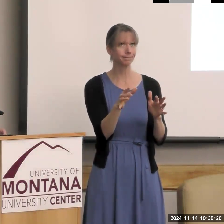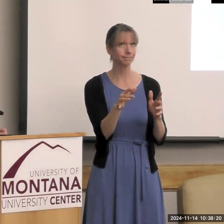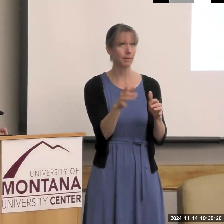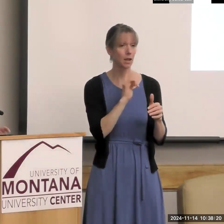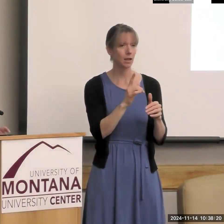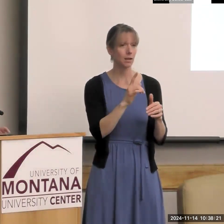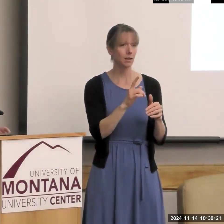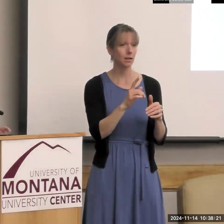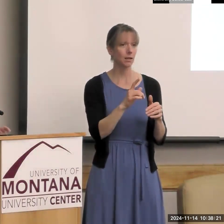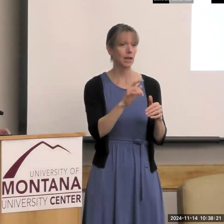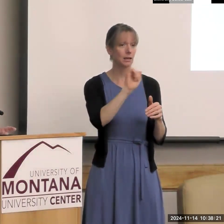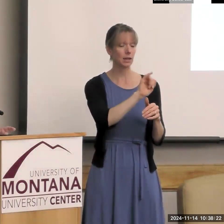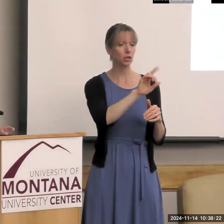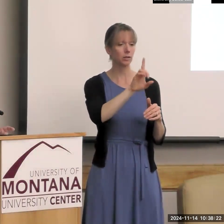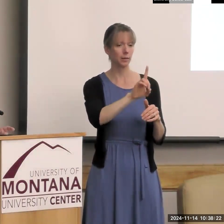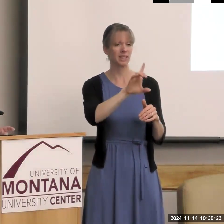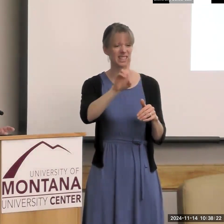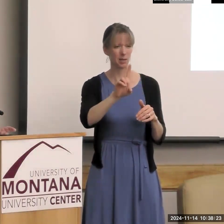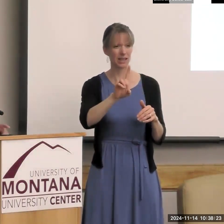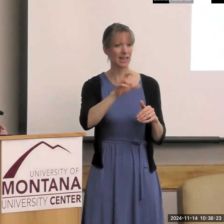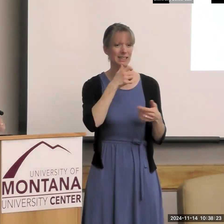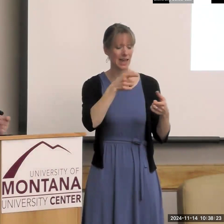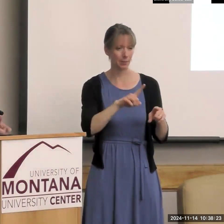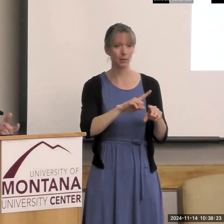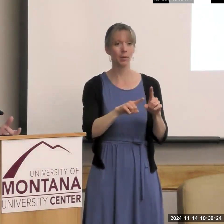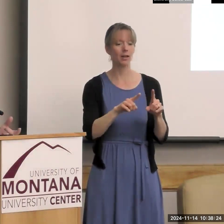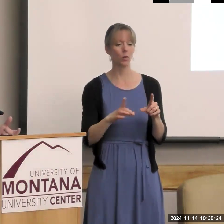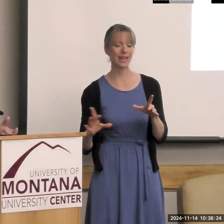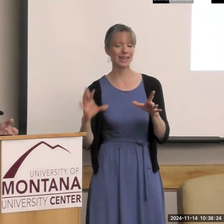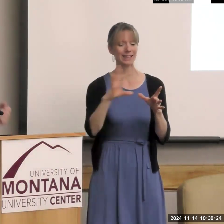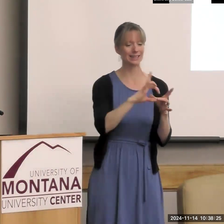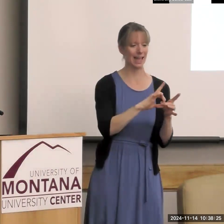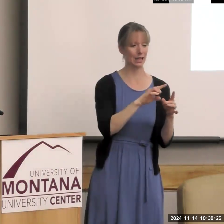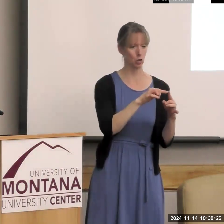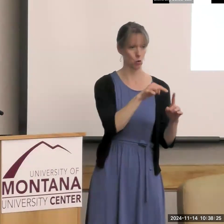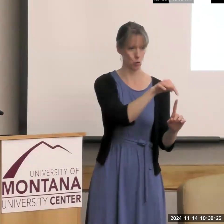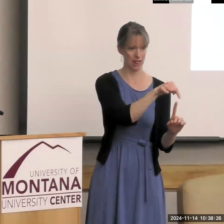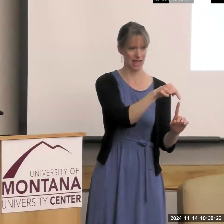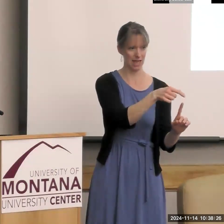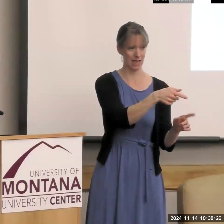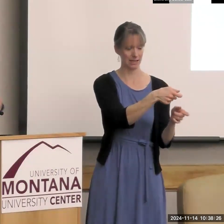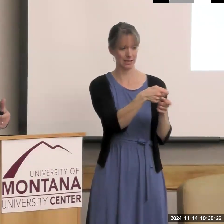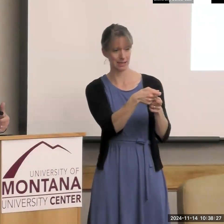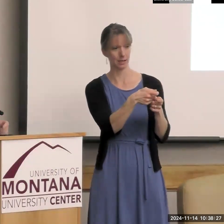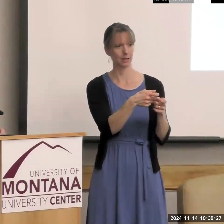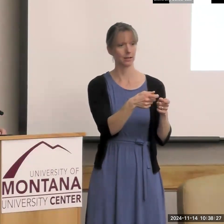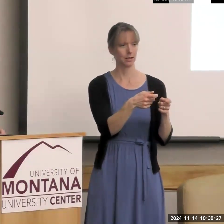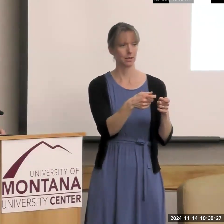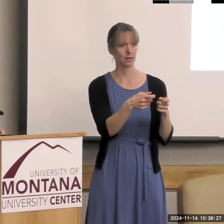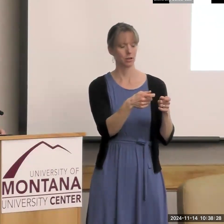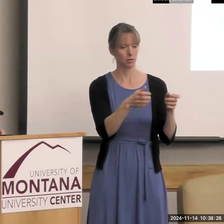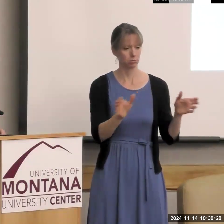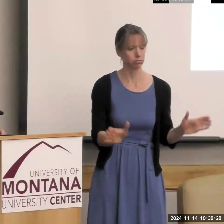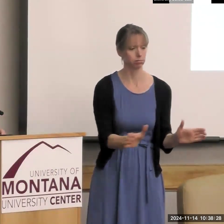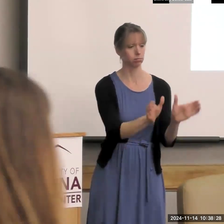intellectual and developmental disabilities isn't going to make it happen. But if we can tie it to the lever that we pull to move public health